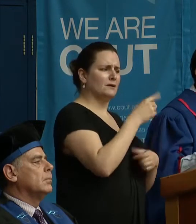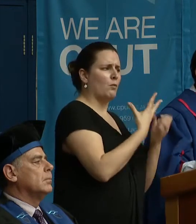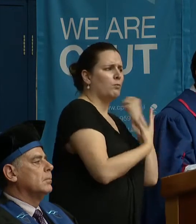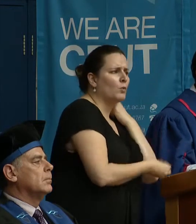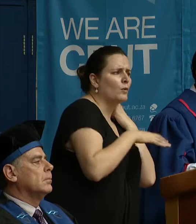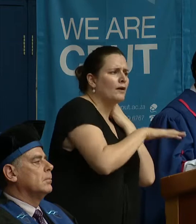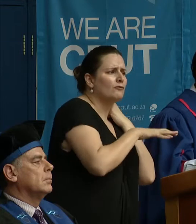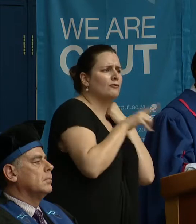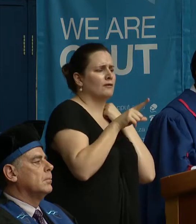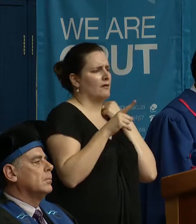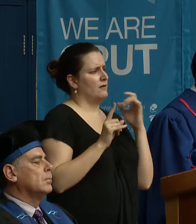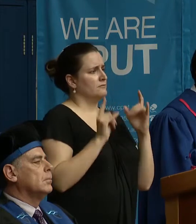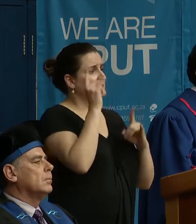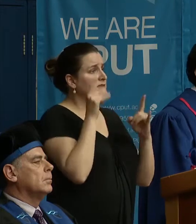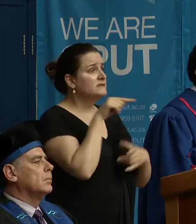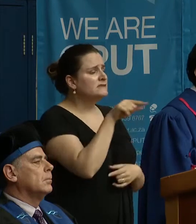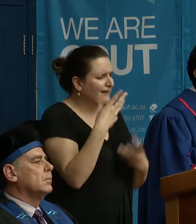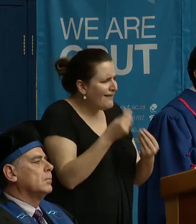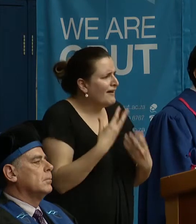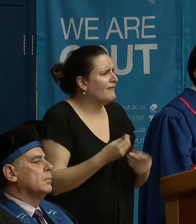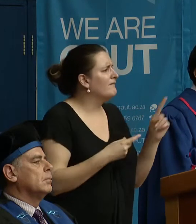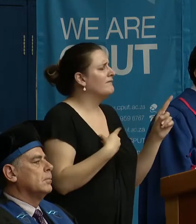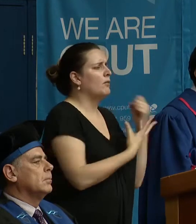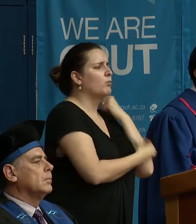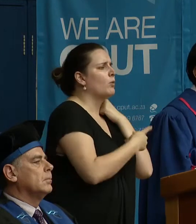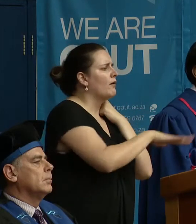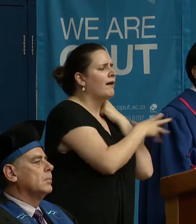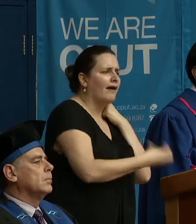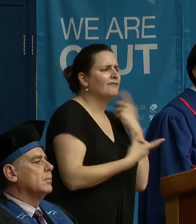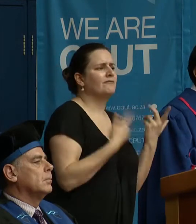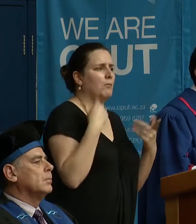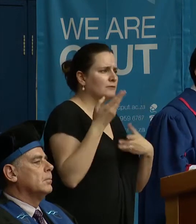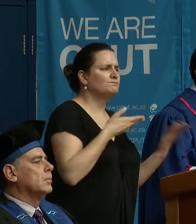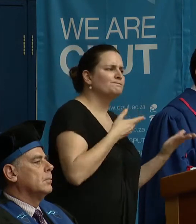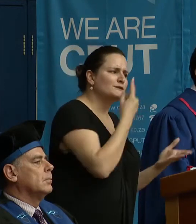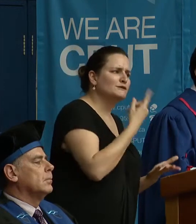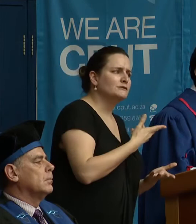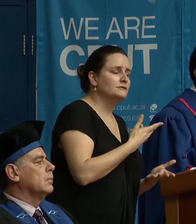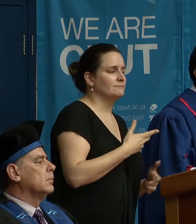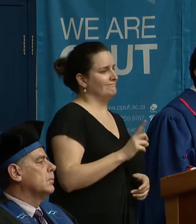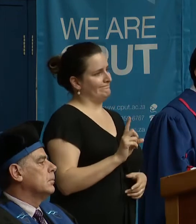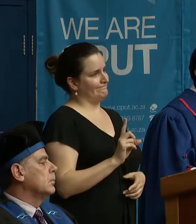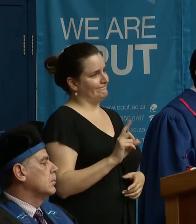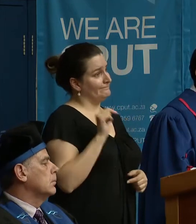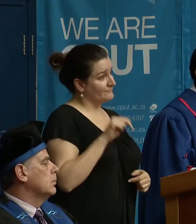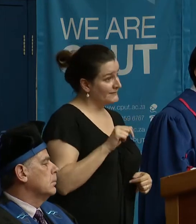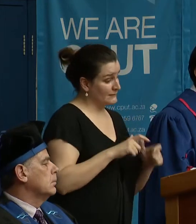where there was demand, all of those issues. We did not let that negativity stop us. The reality is that this level of cheap mass